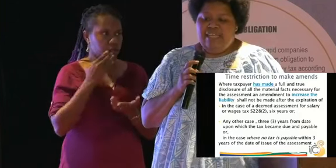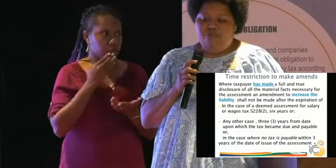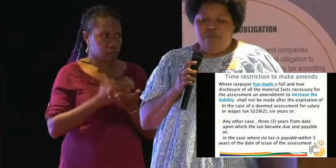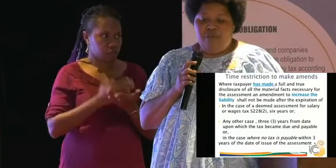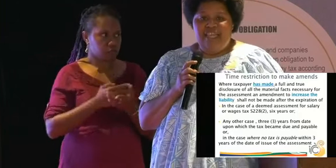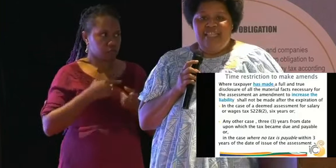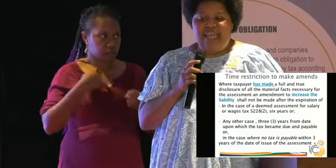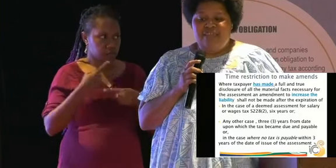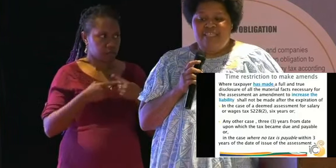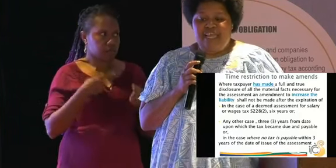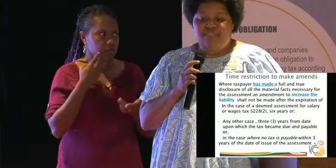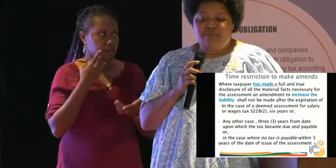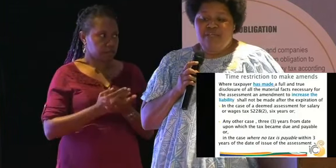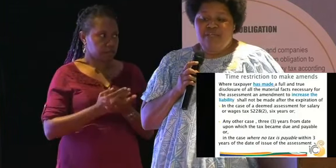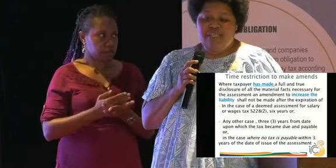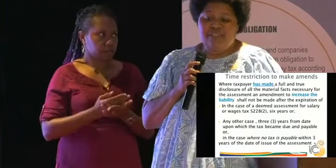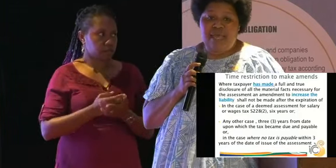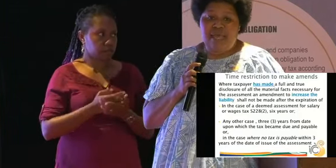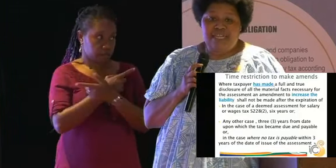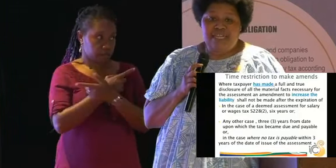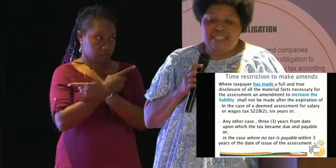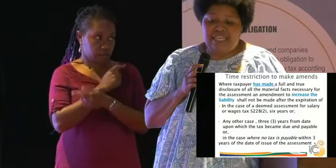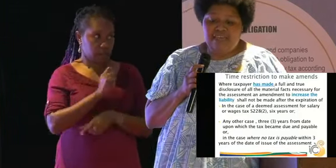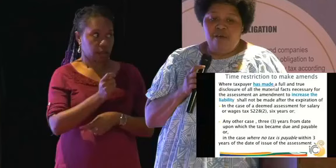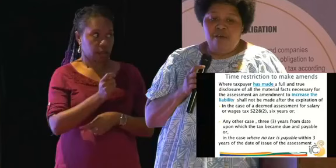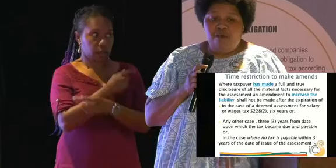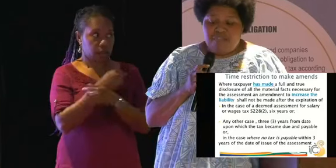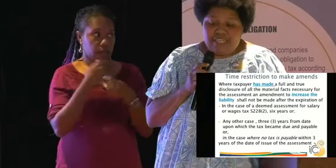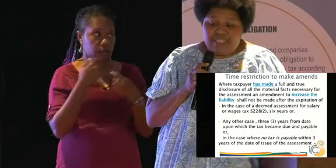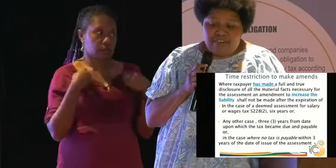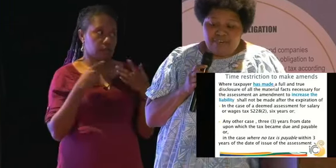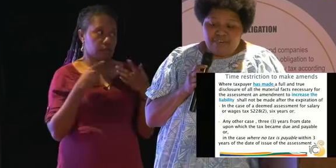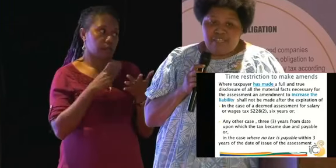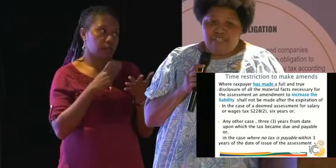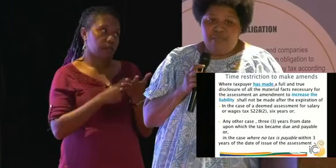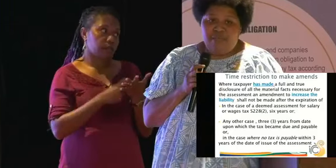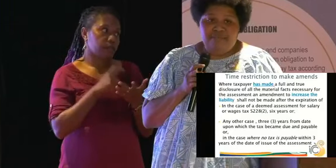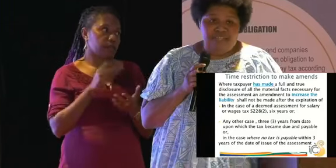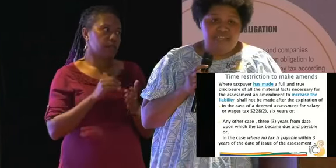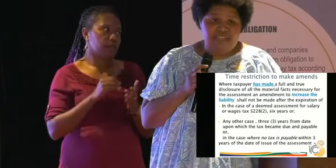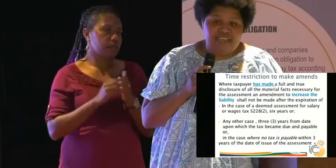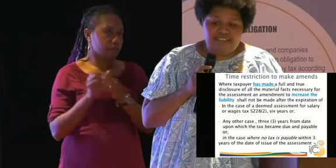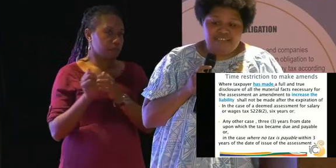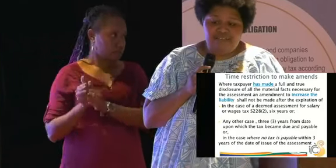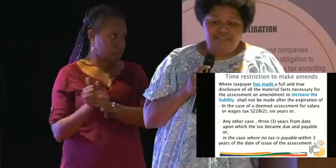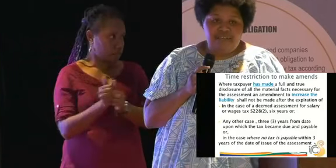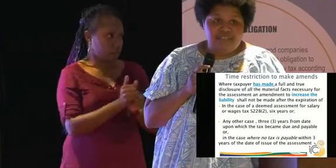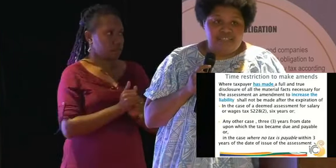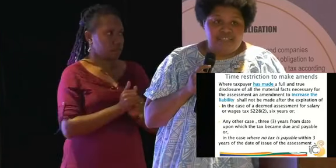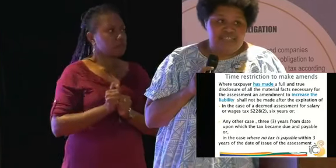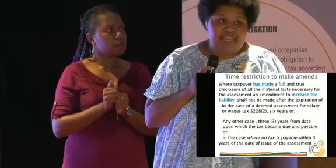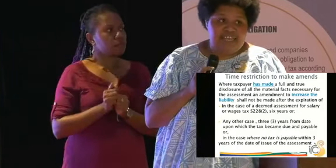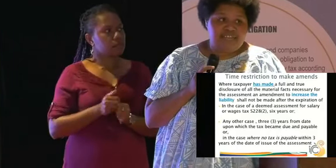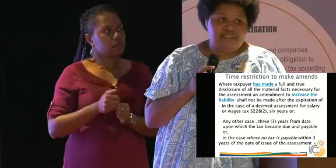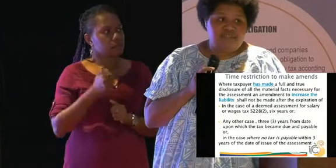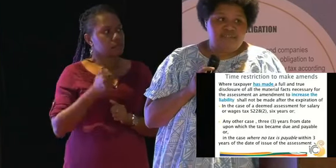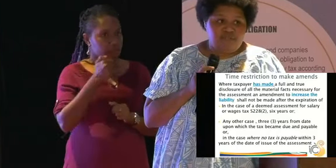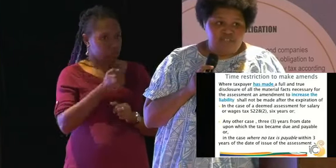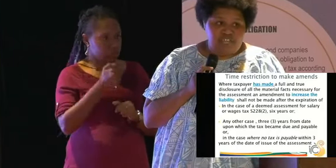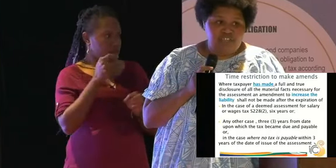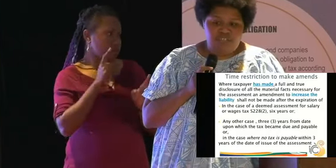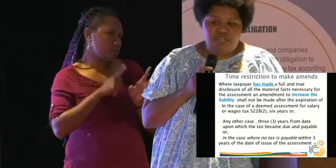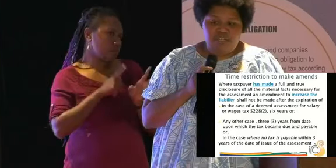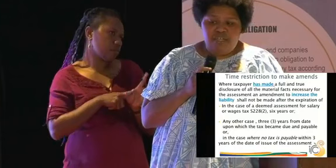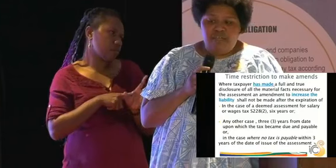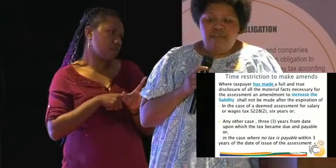then if we, the IRC, are to increase the liability of that salary and wage, we have 6 years. 6 years